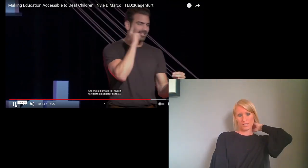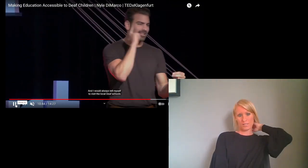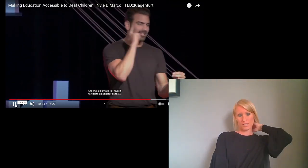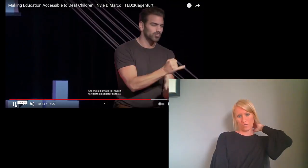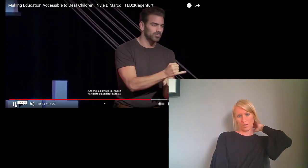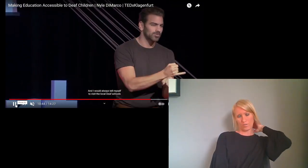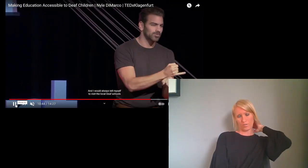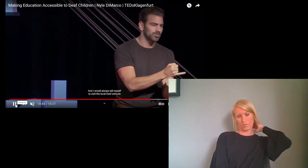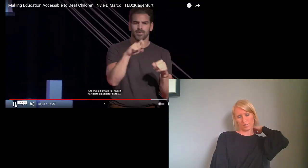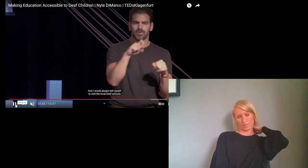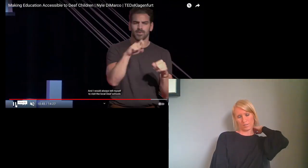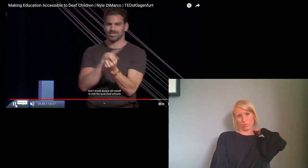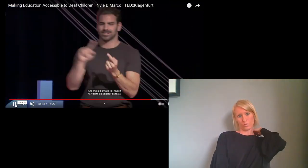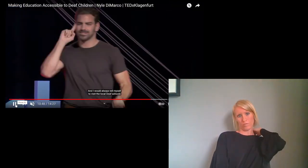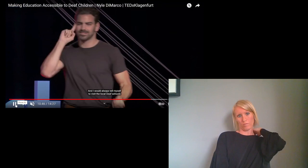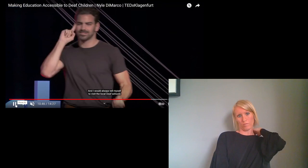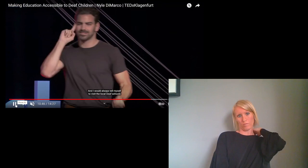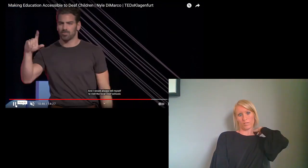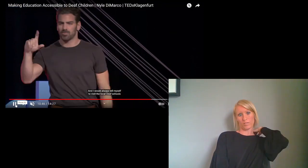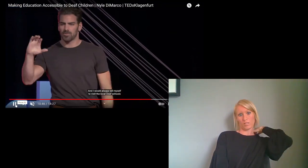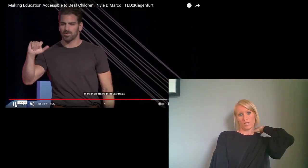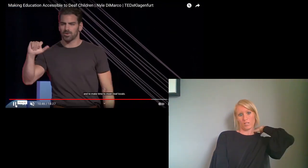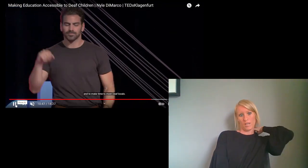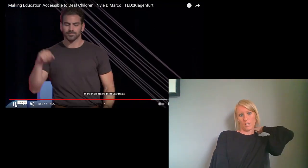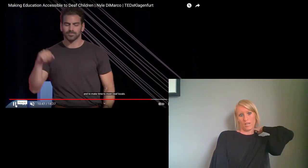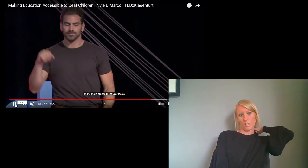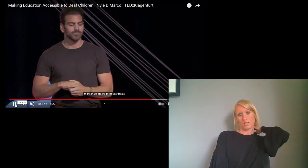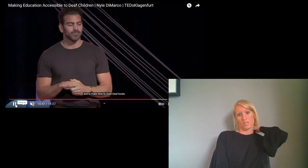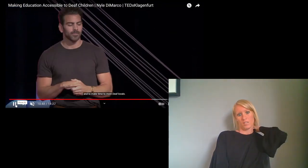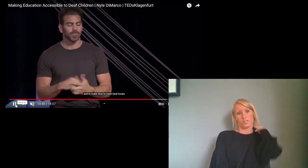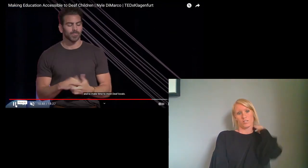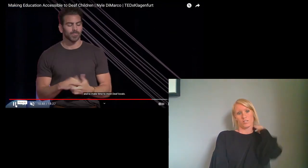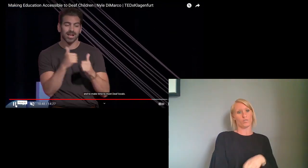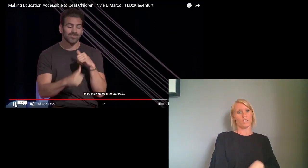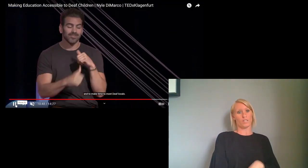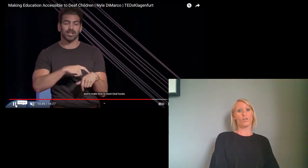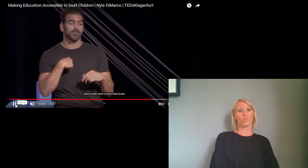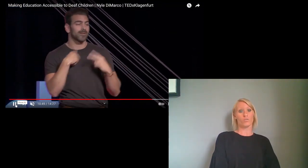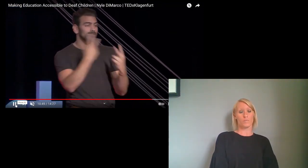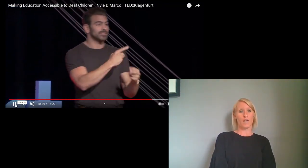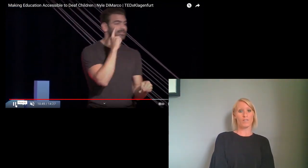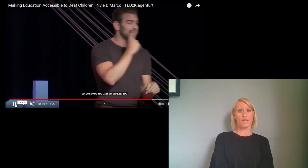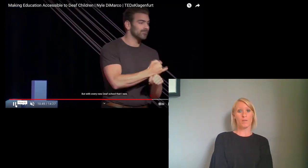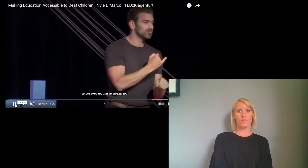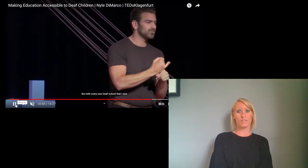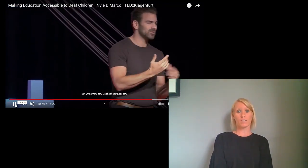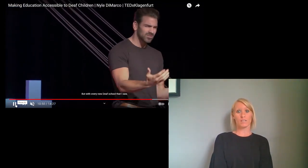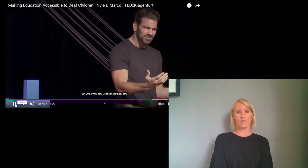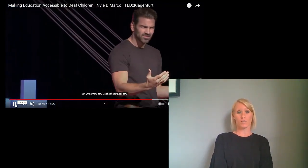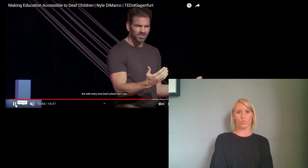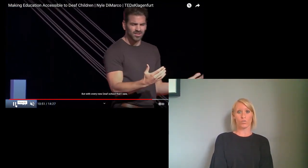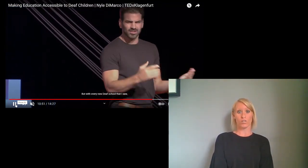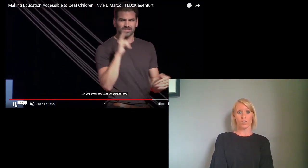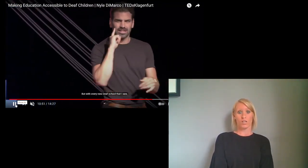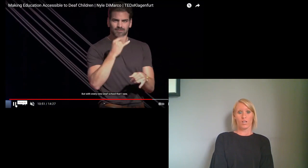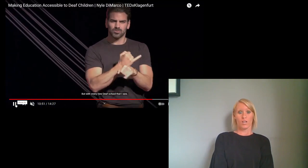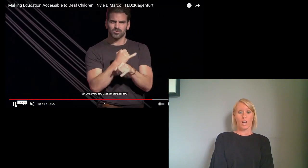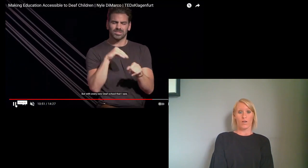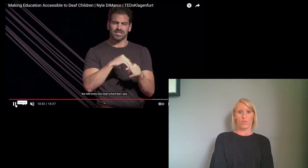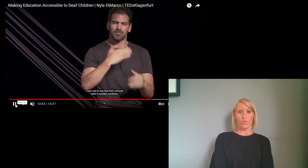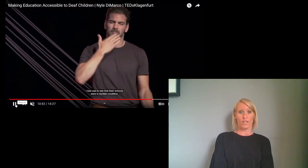I always tell myself I'd visit the deaf schools while I was traveling and to meet more deaf locals. But every time I visited a deaf